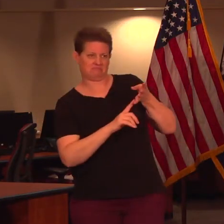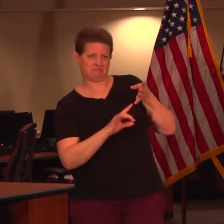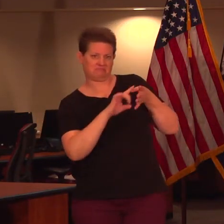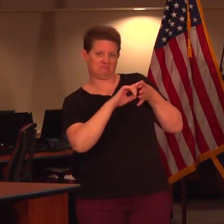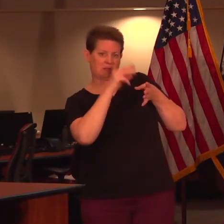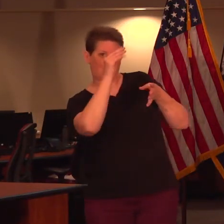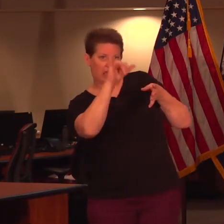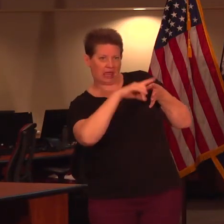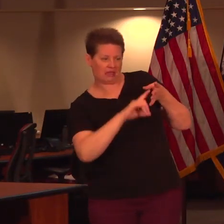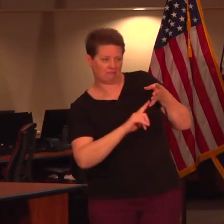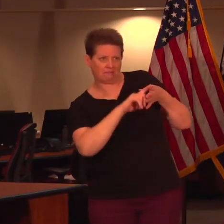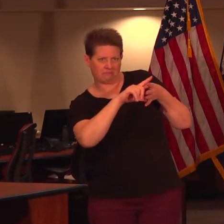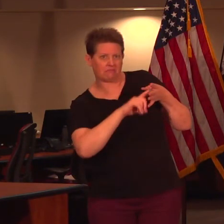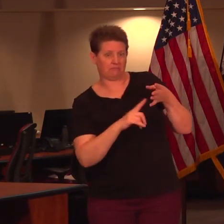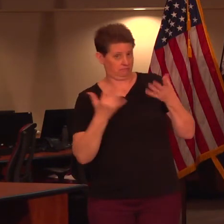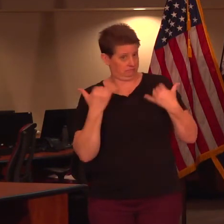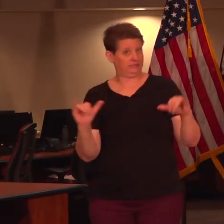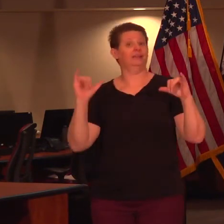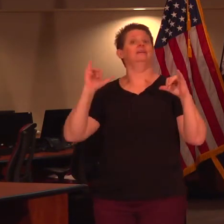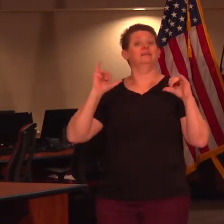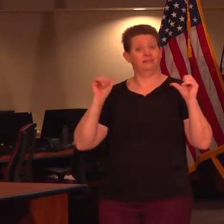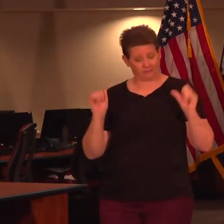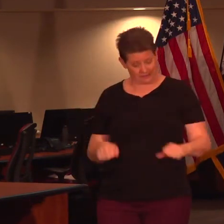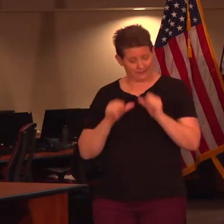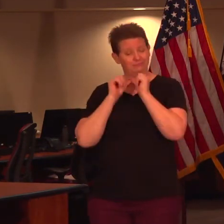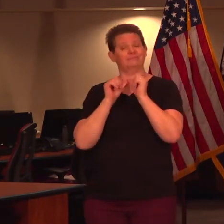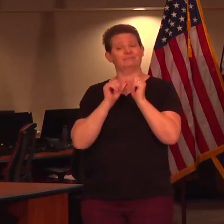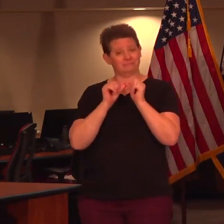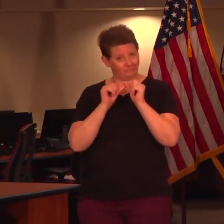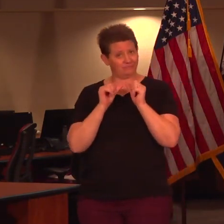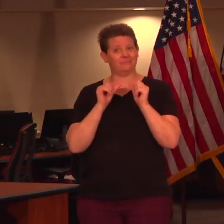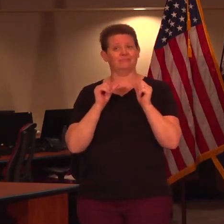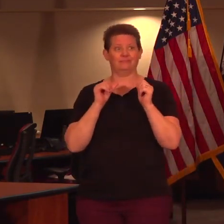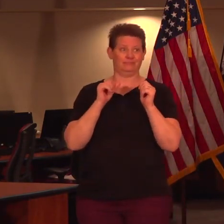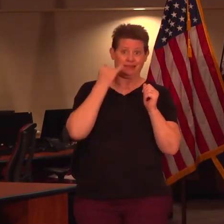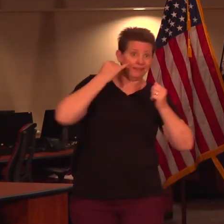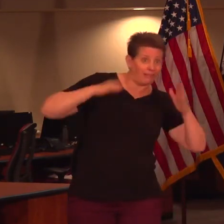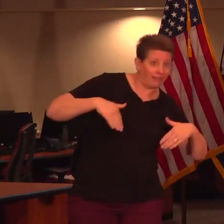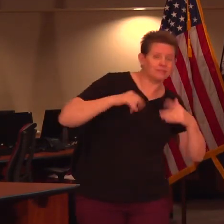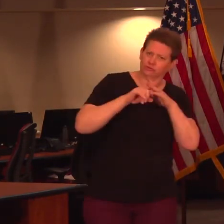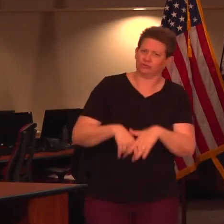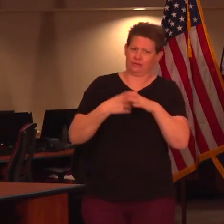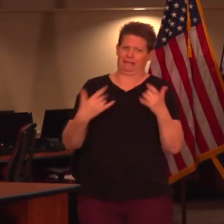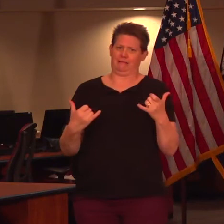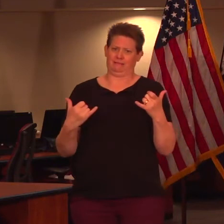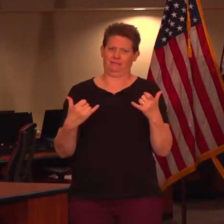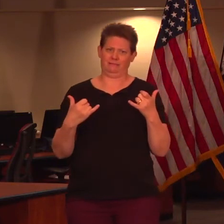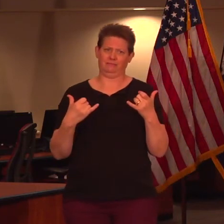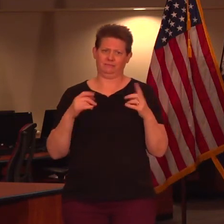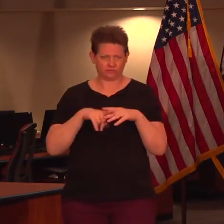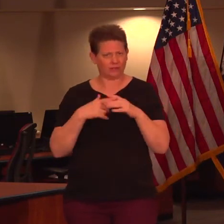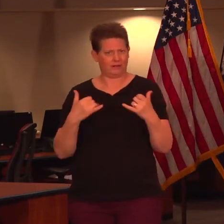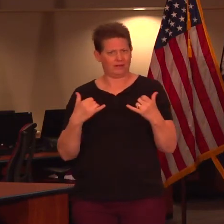still. And so there still is time for people to continue to do these things or to start doing them if they weren't doing them before.